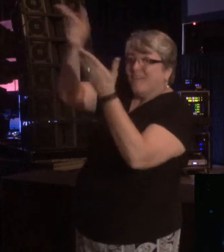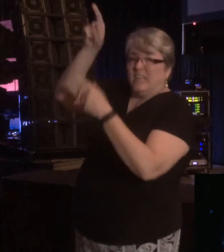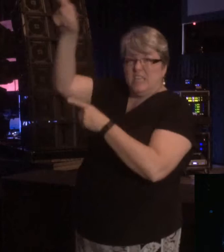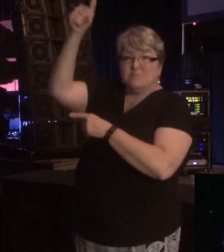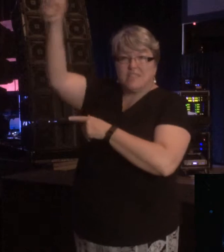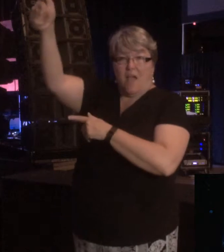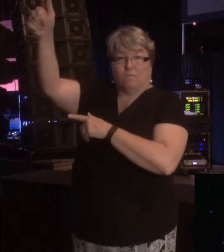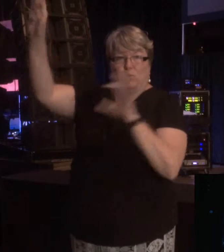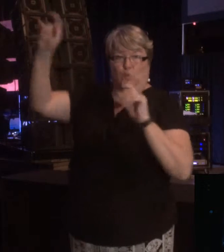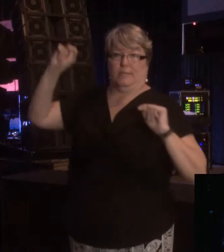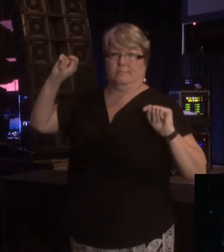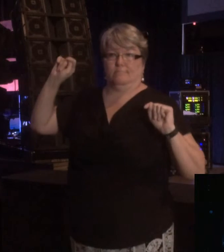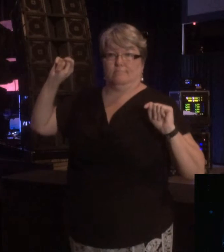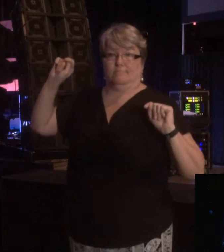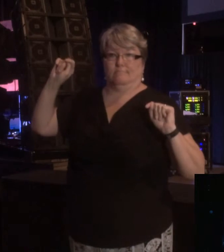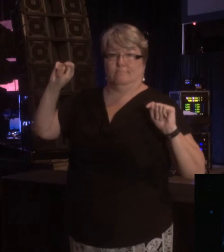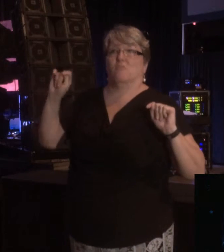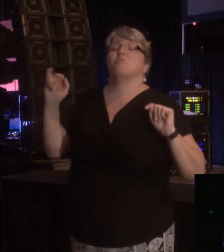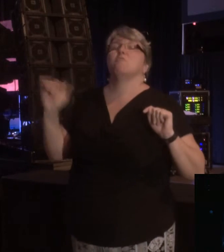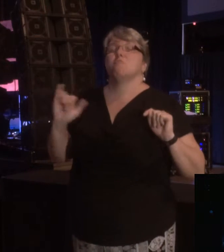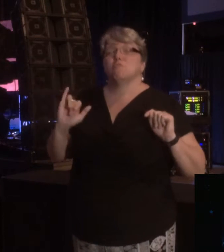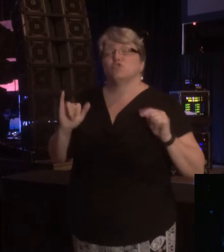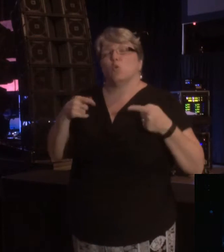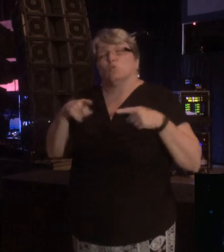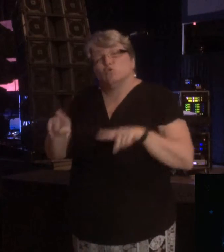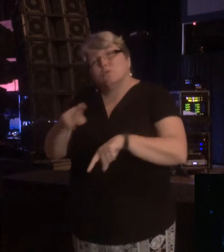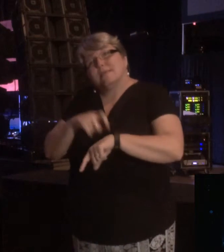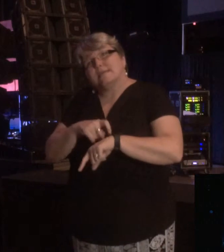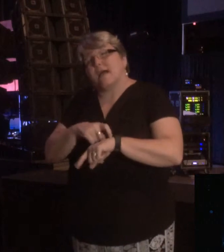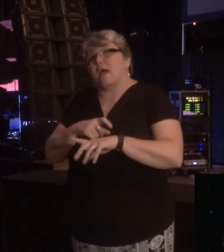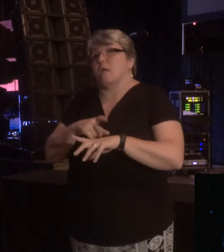Well, do you want the way that works?